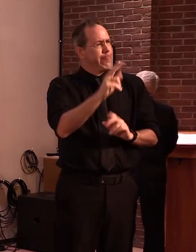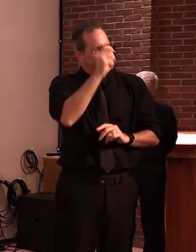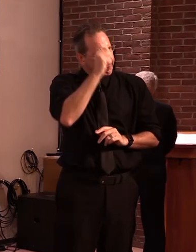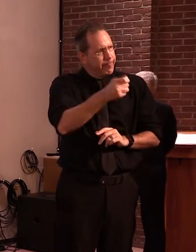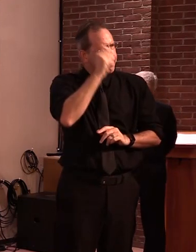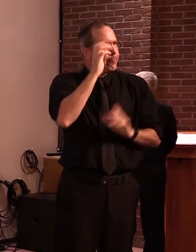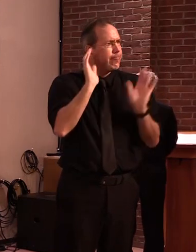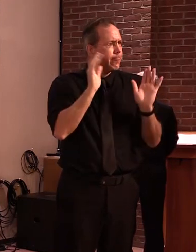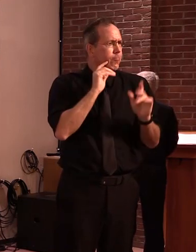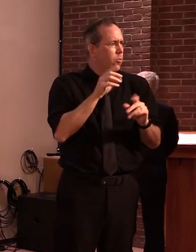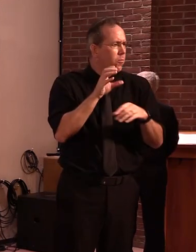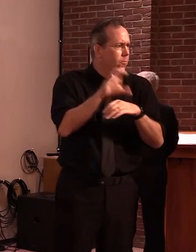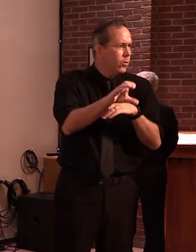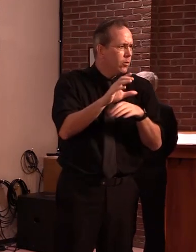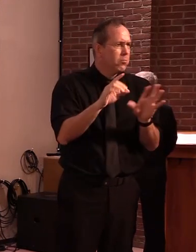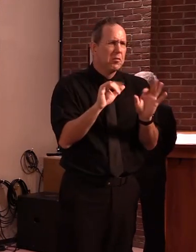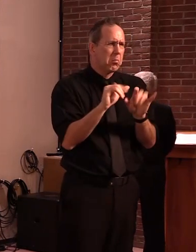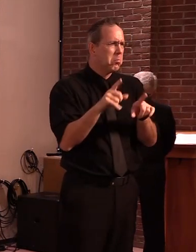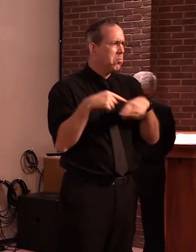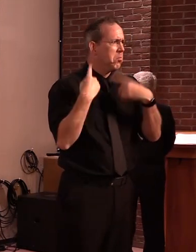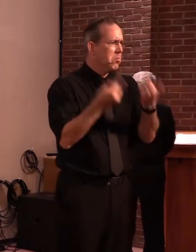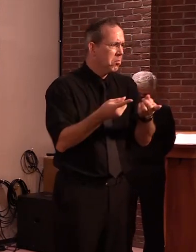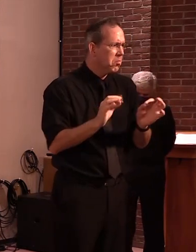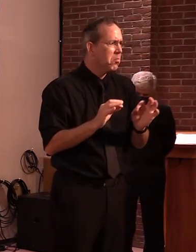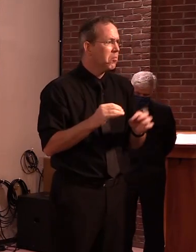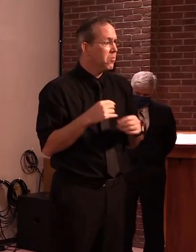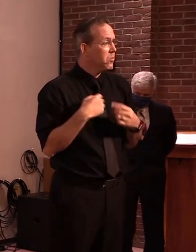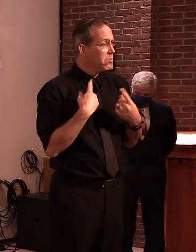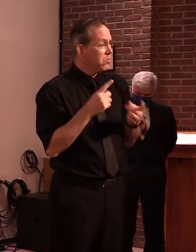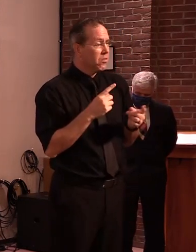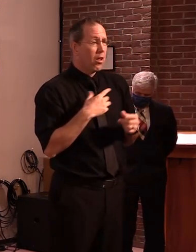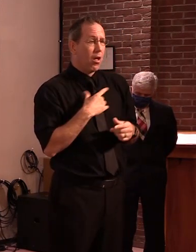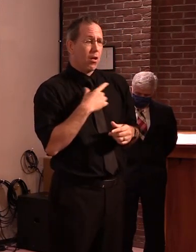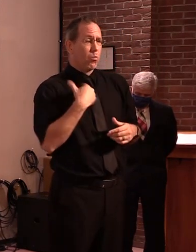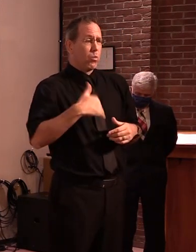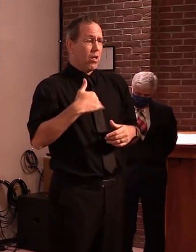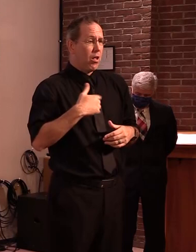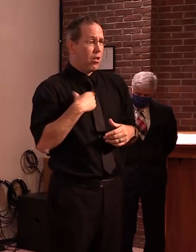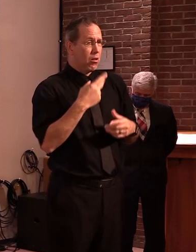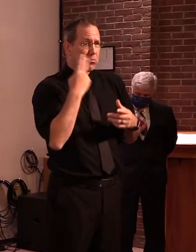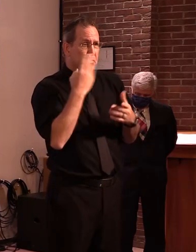which have enabled Vermont to have some of the best virus numbers